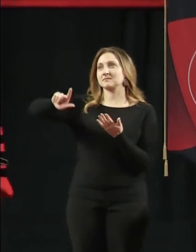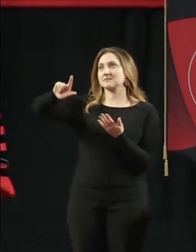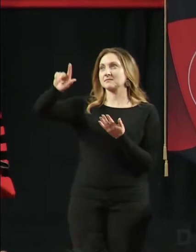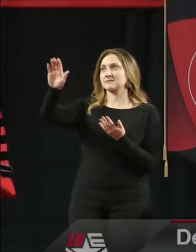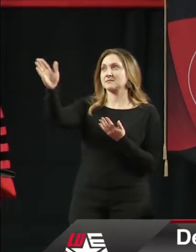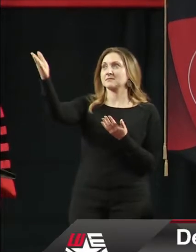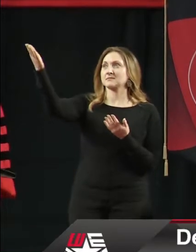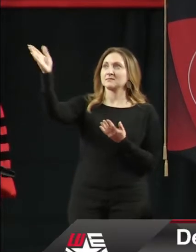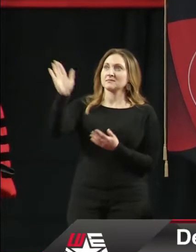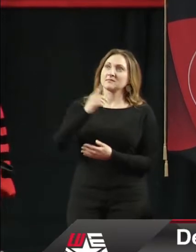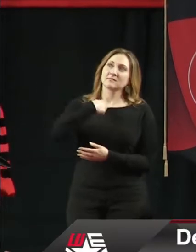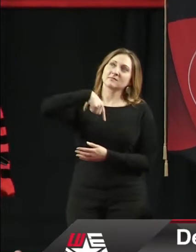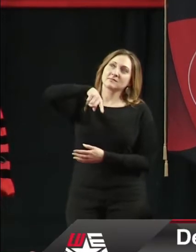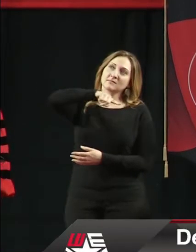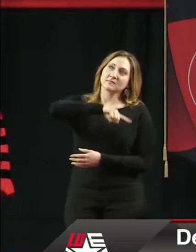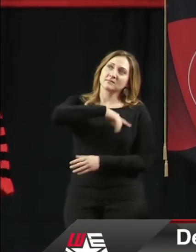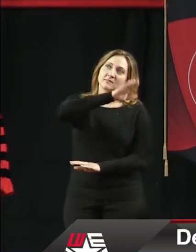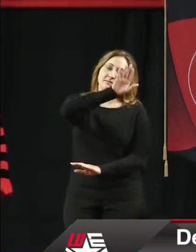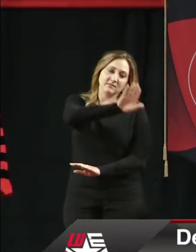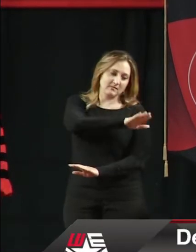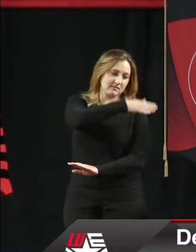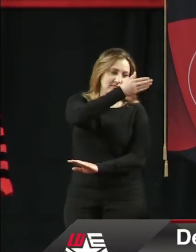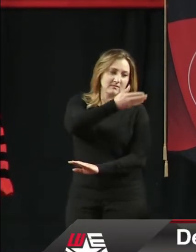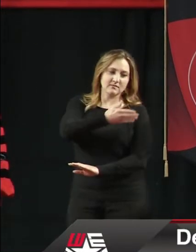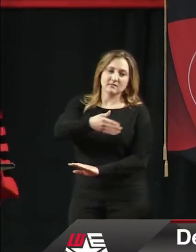Lamar, to thee we're